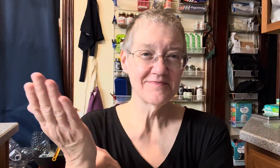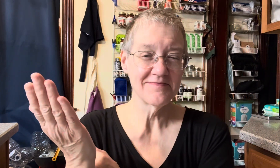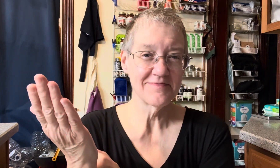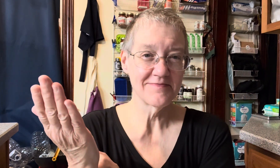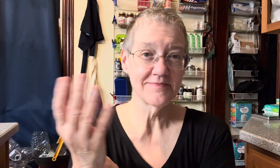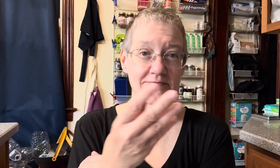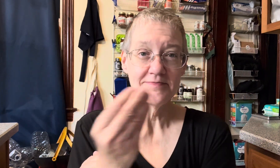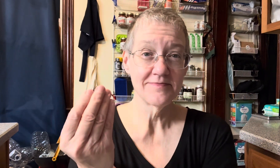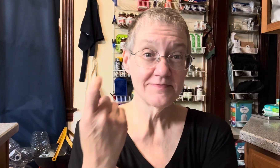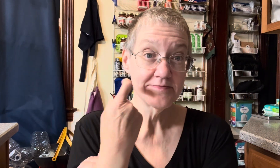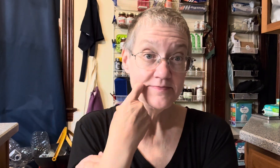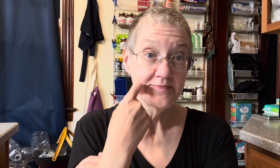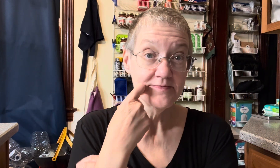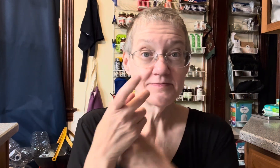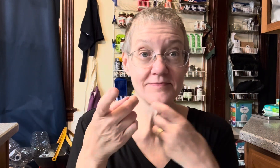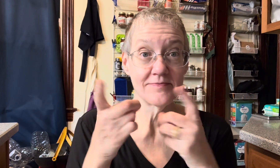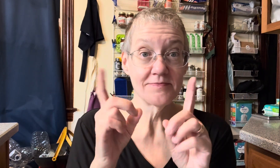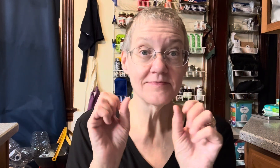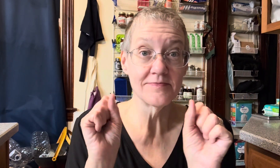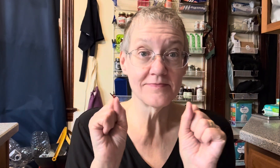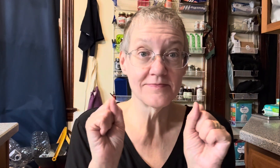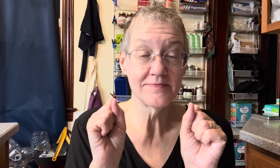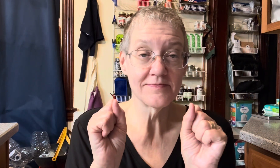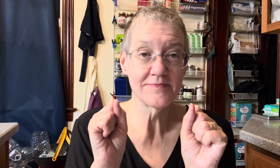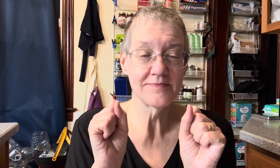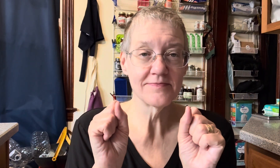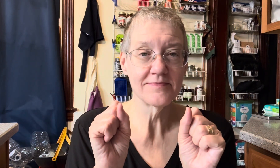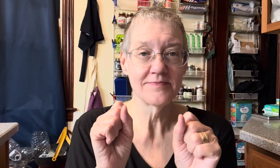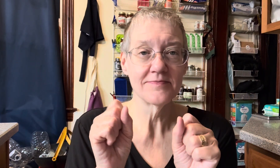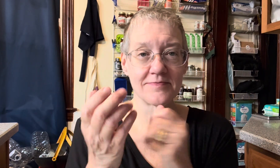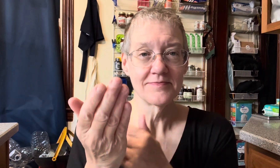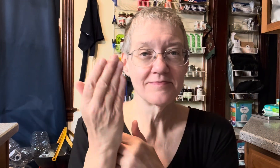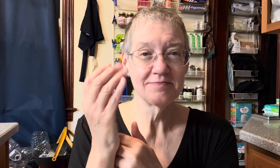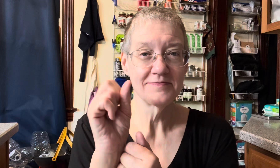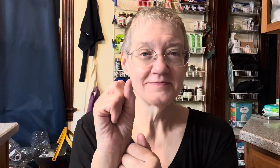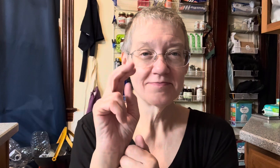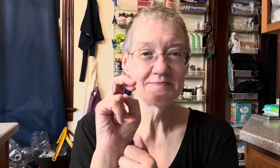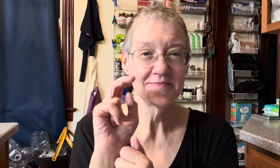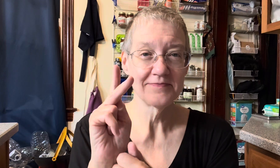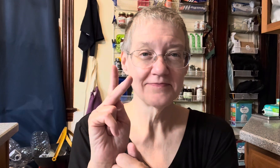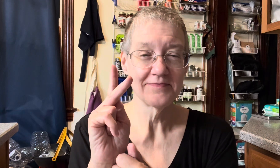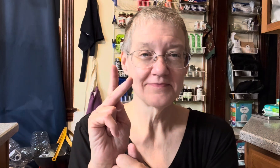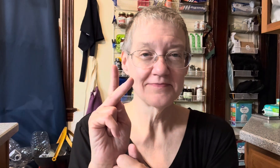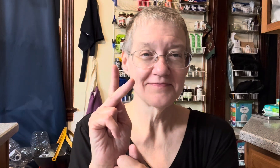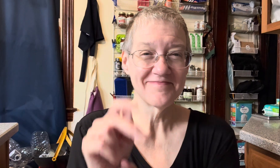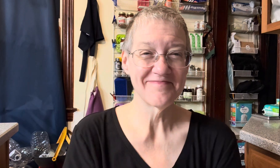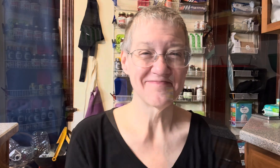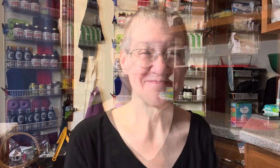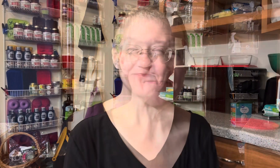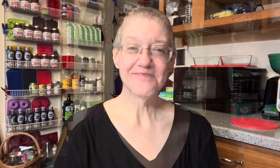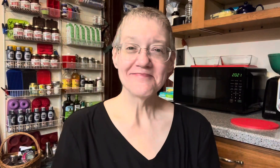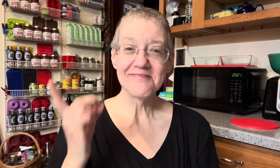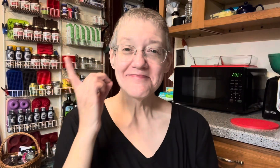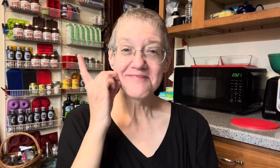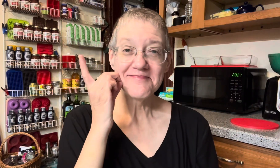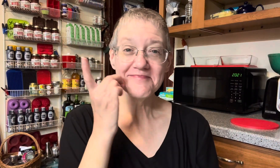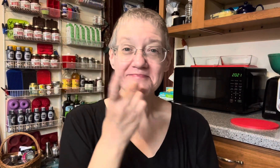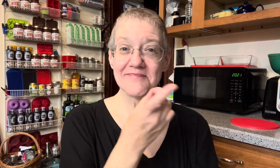That's my breakfast every morning. And during these cold winter months, I've been having another coffee for a